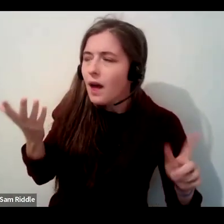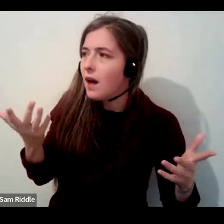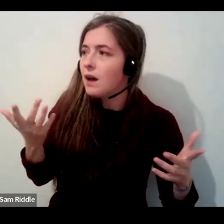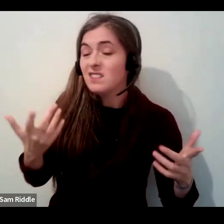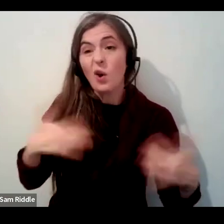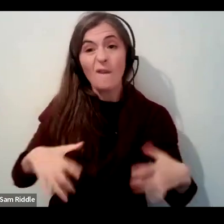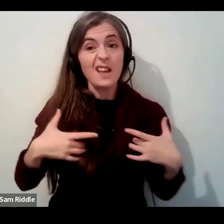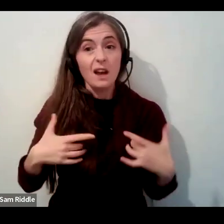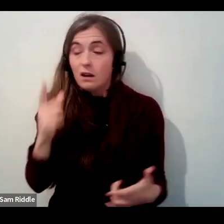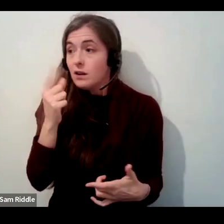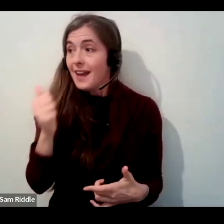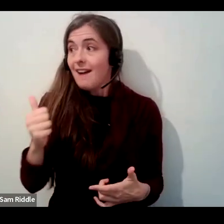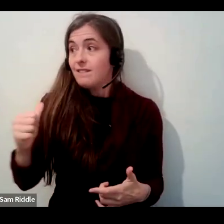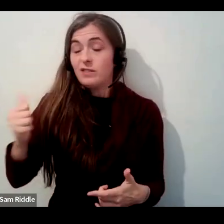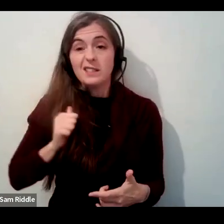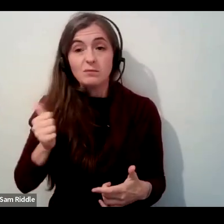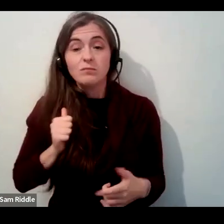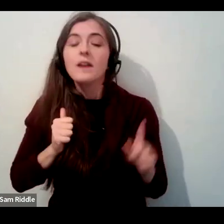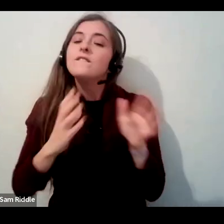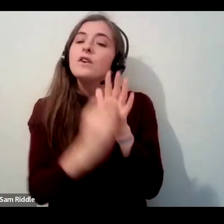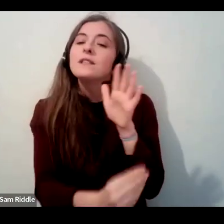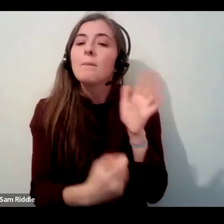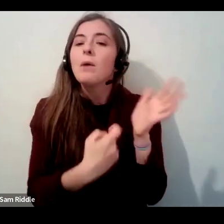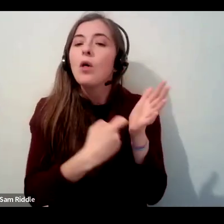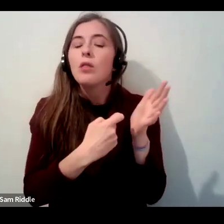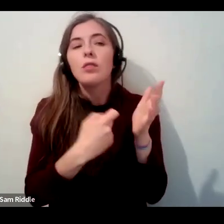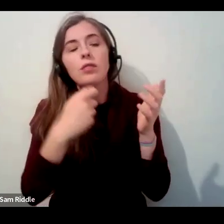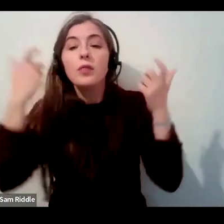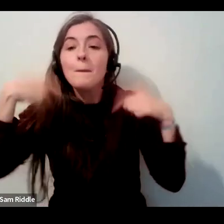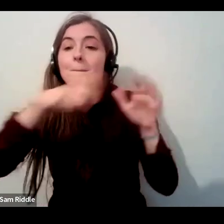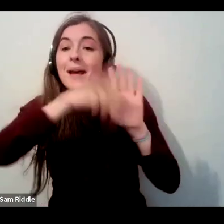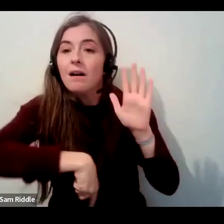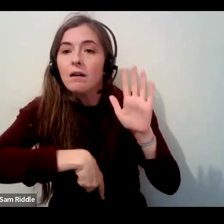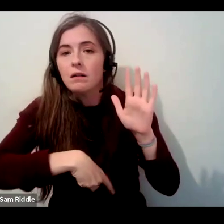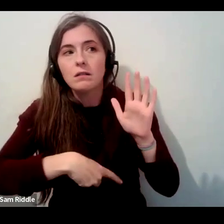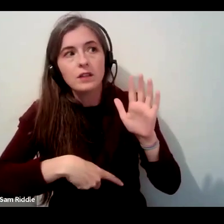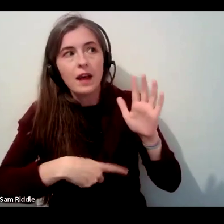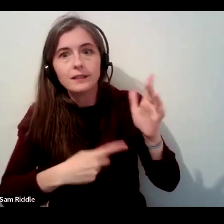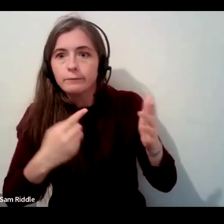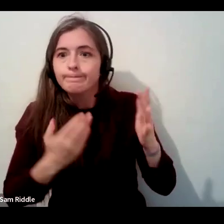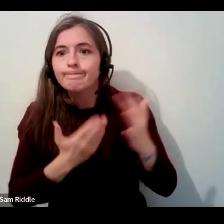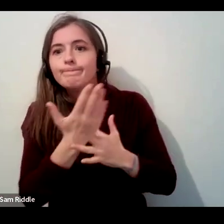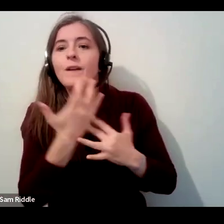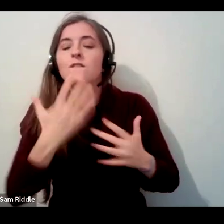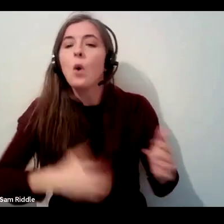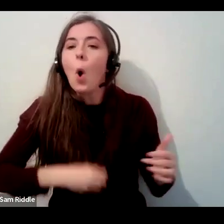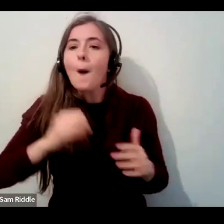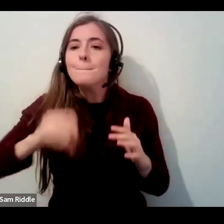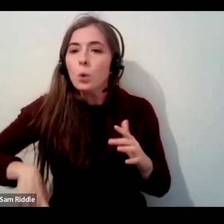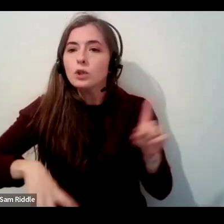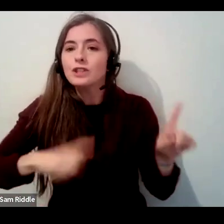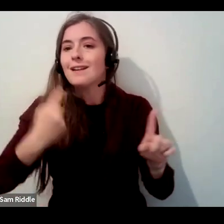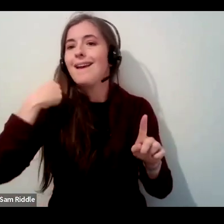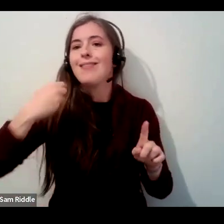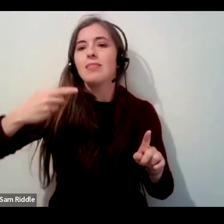precedent for that. The bill that was used to bring forward abortion in the 70s was actually paused in Parliament for more